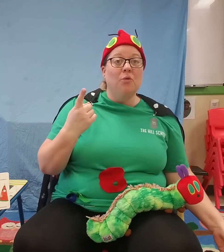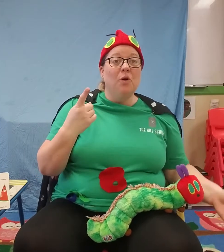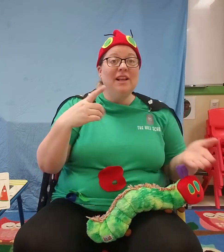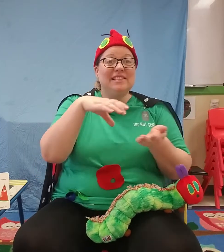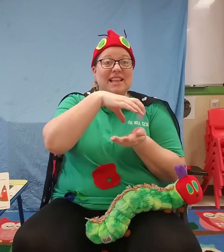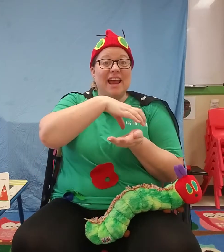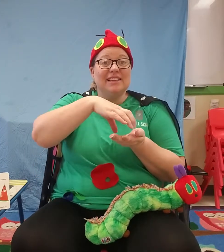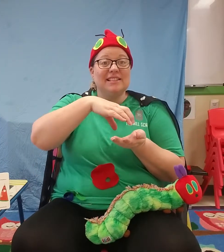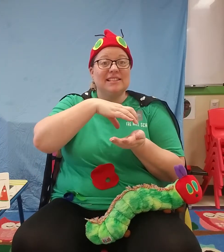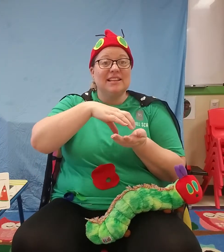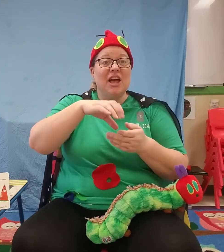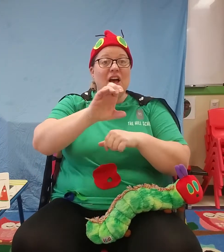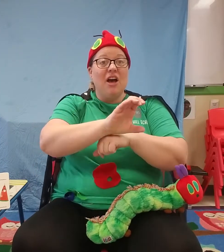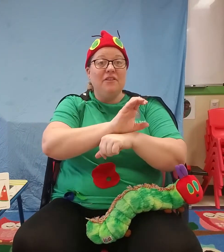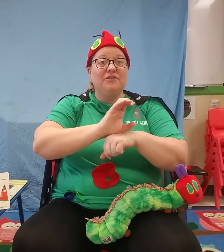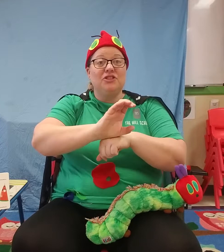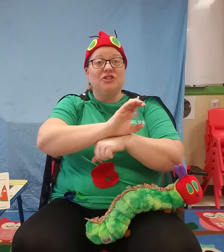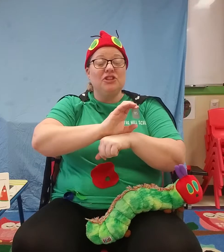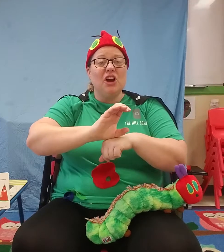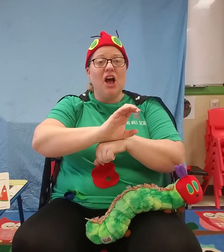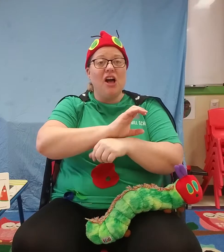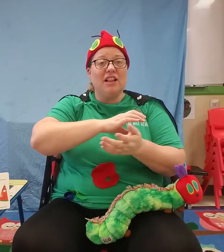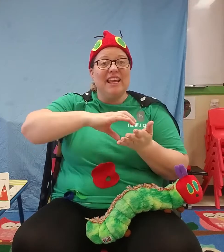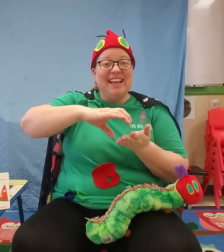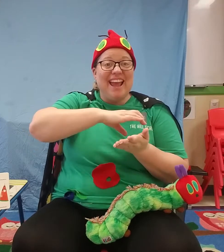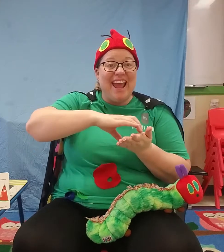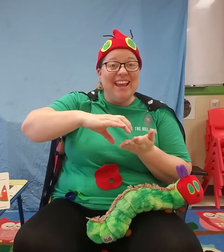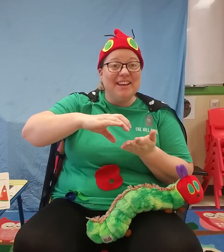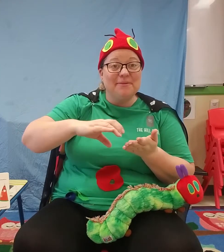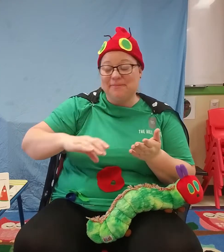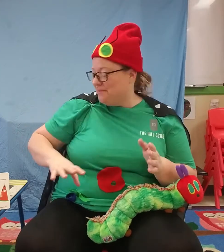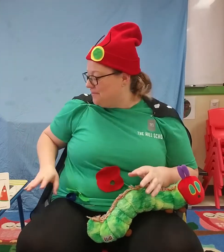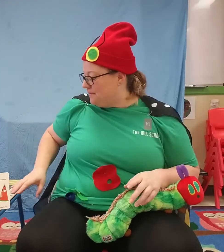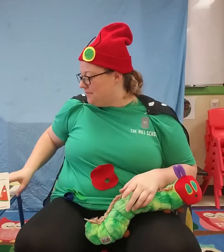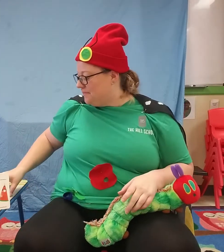one slice of chocolate cake.